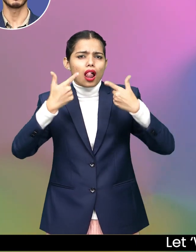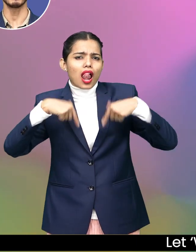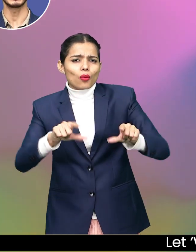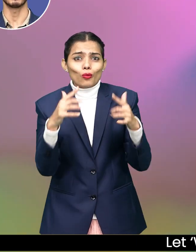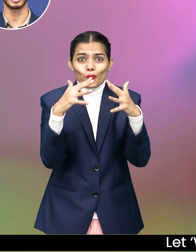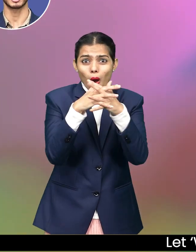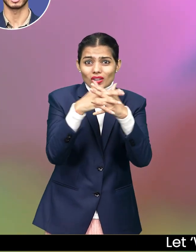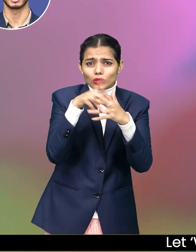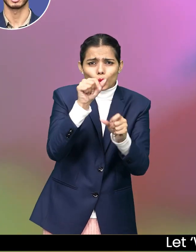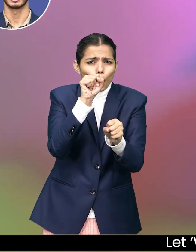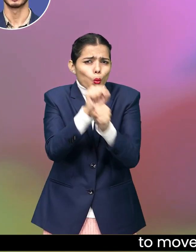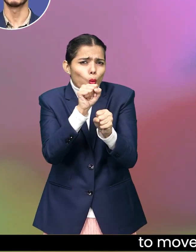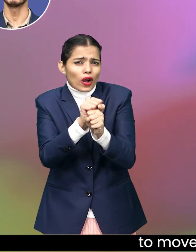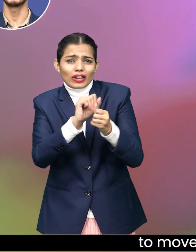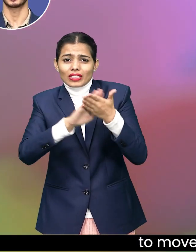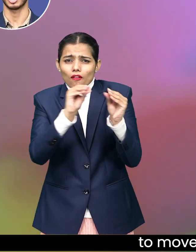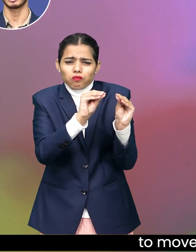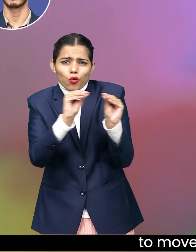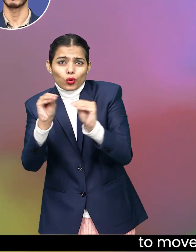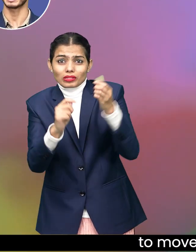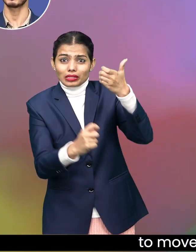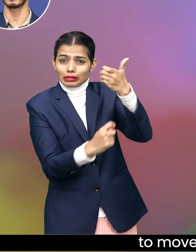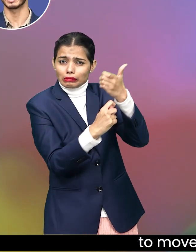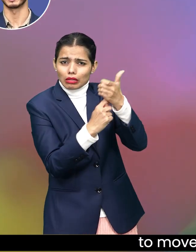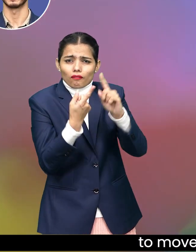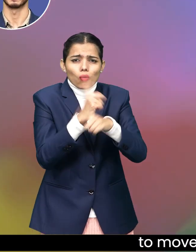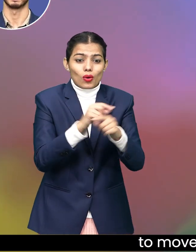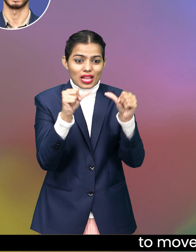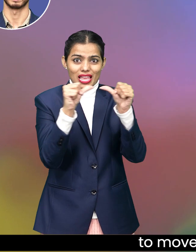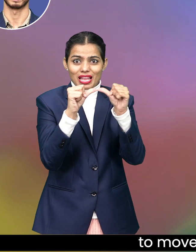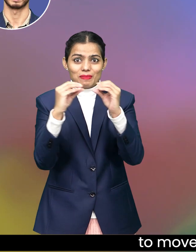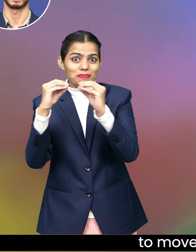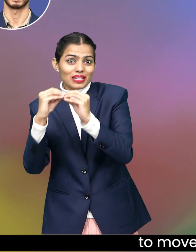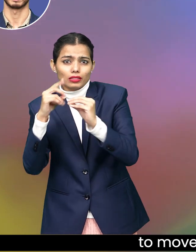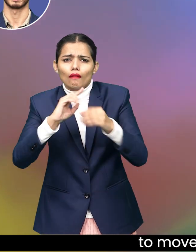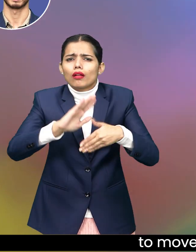Let W be the work done to move the charge from A to B.